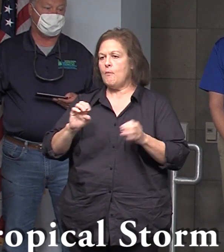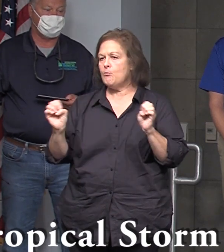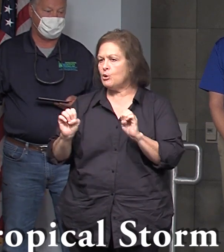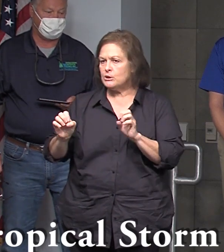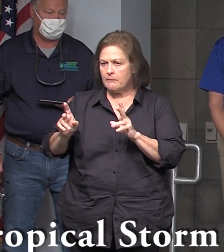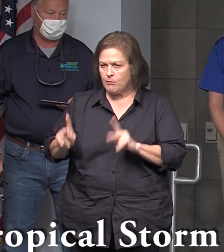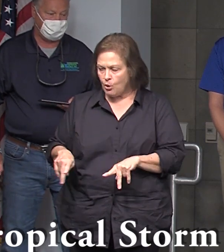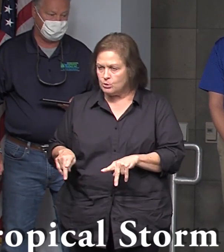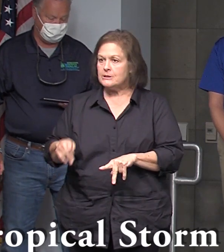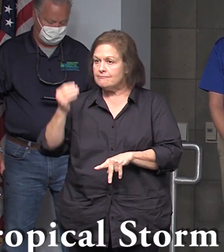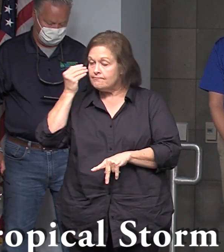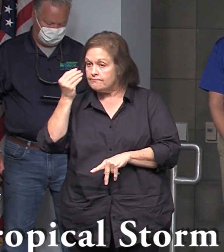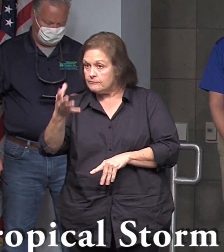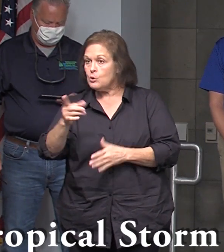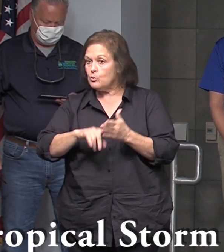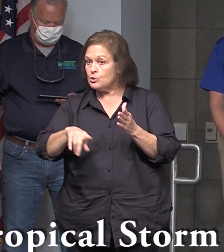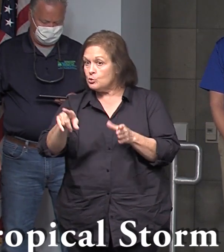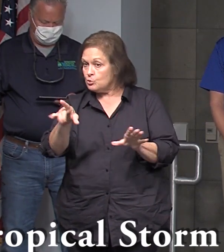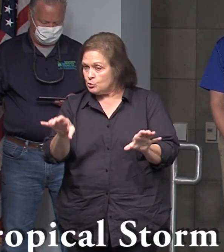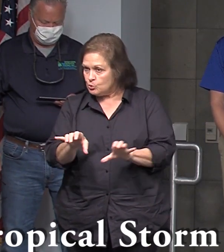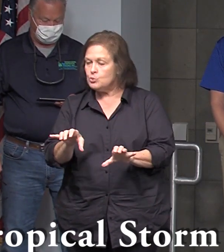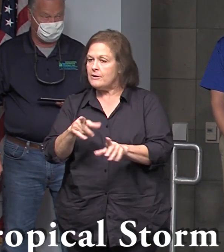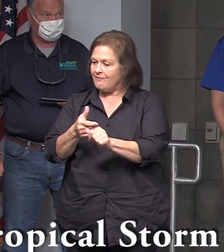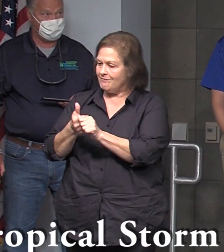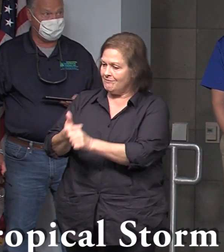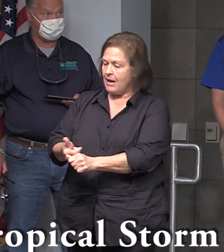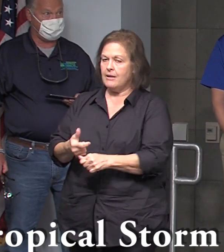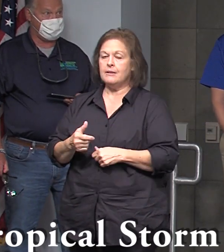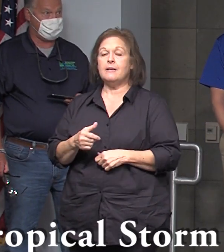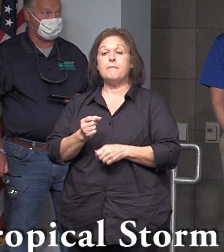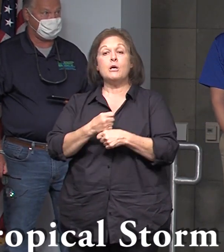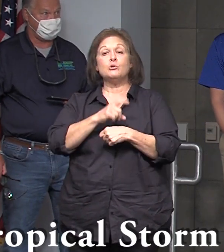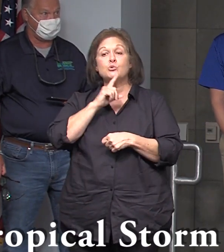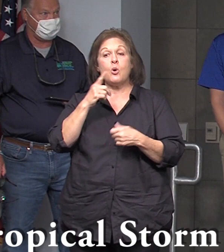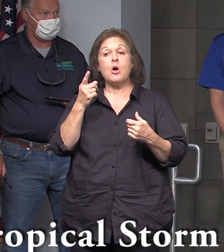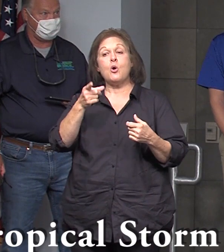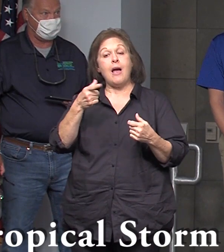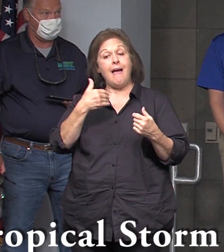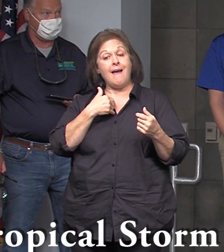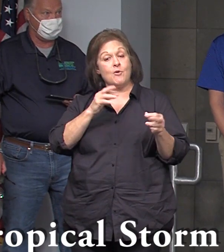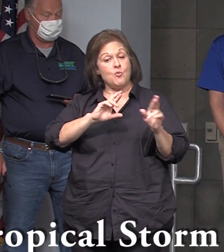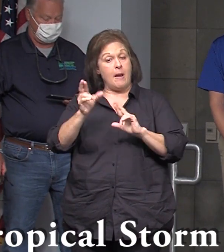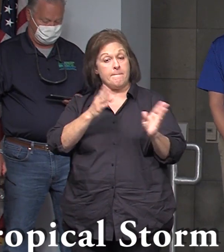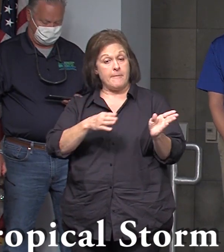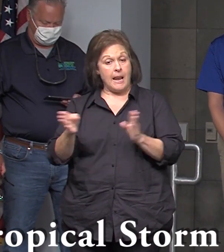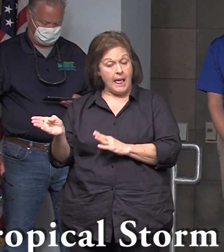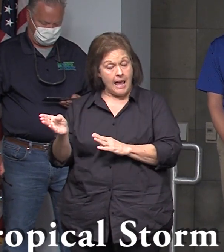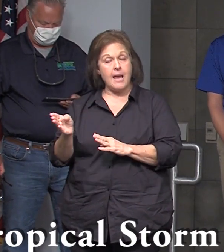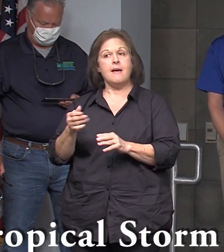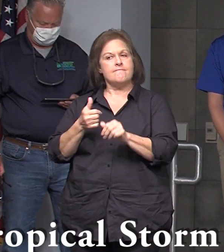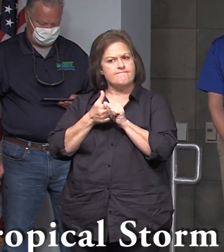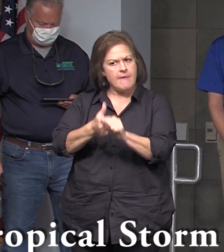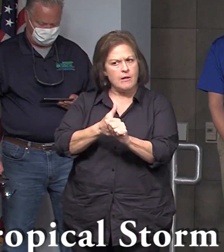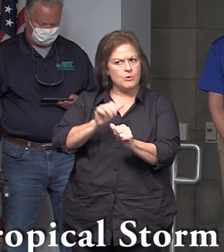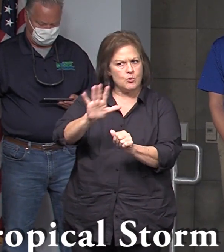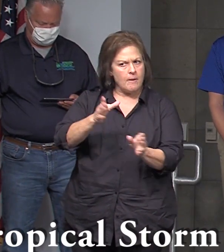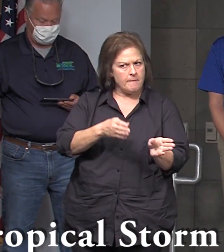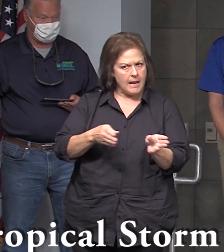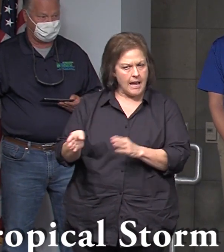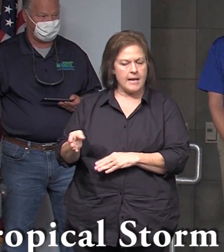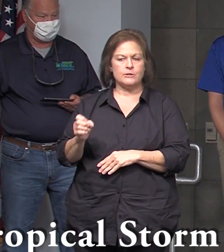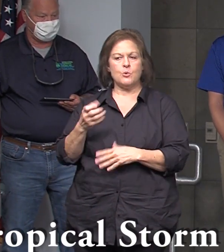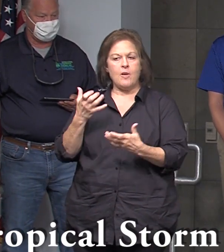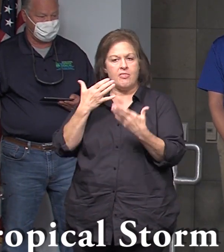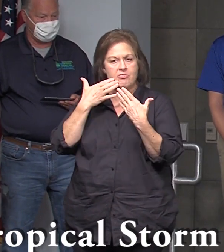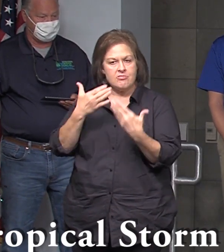responders. And the next thing you need to do is to make sure you have a plan for your families, and whatever that is, to stick to it. So I want to thank you for